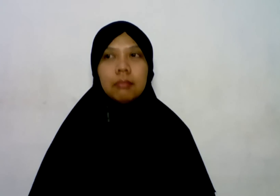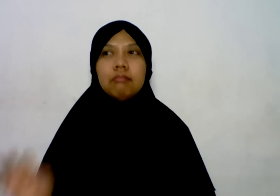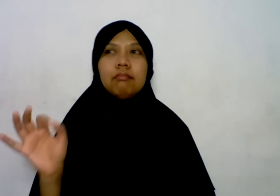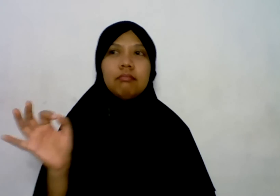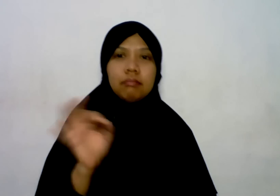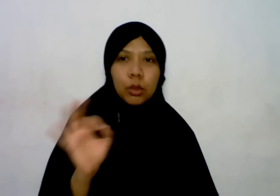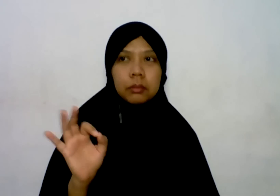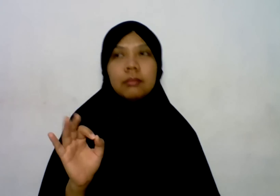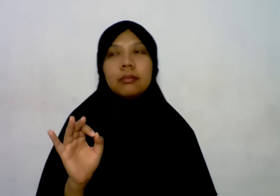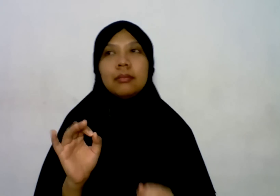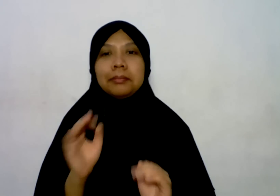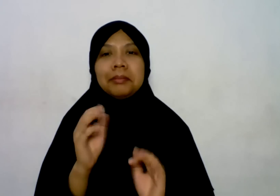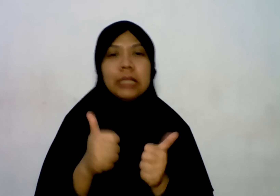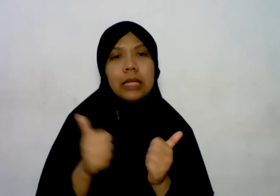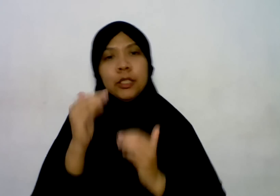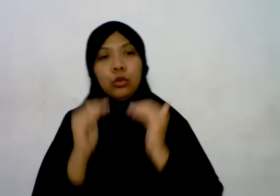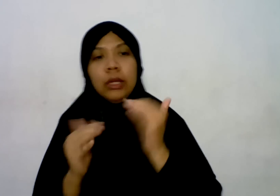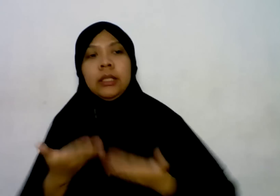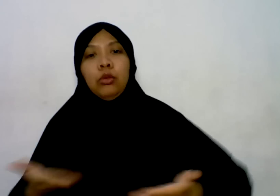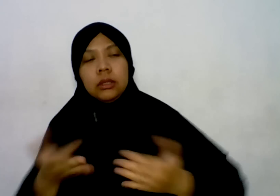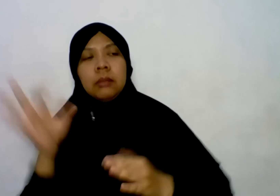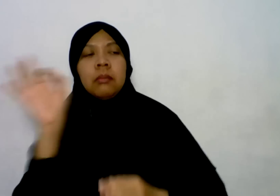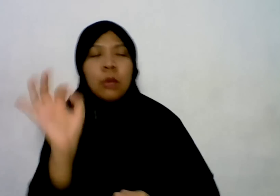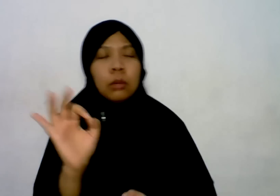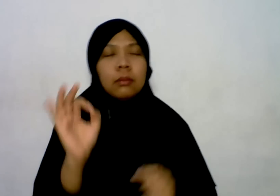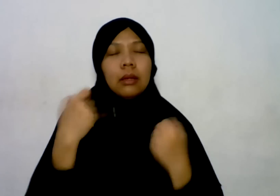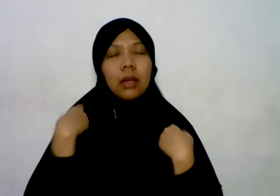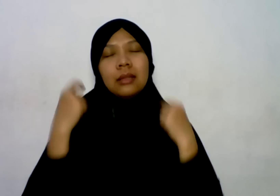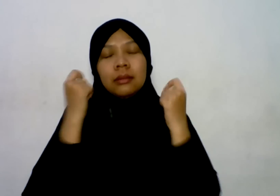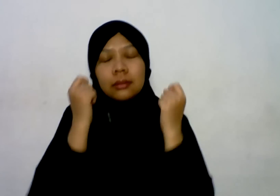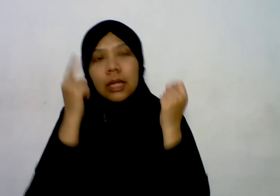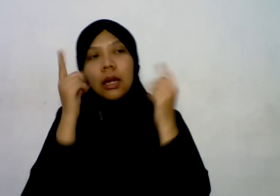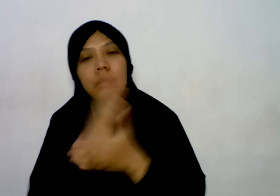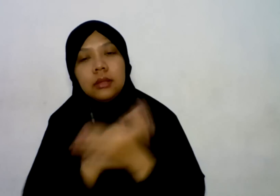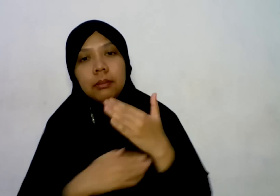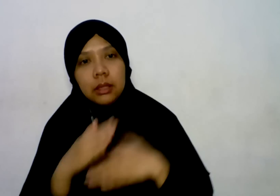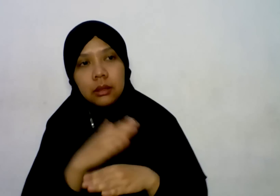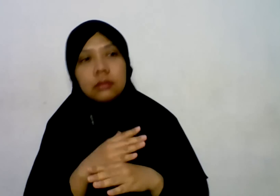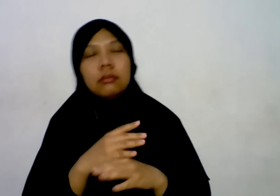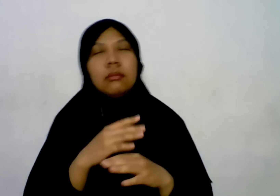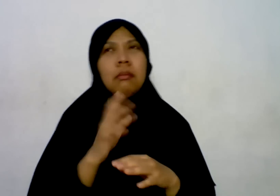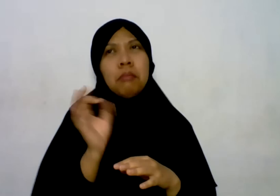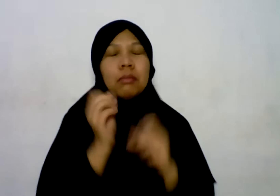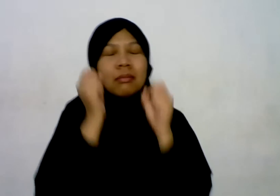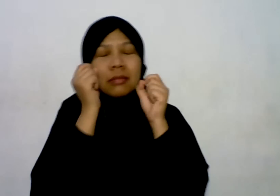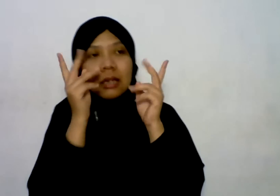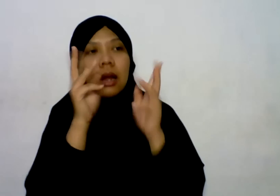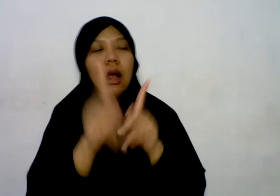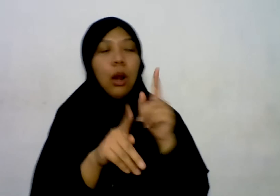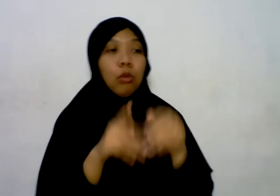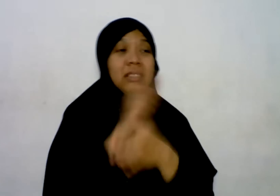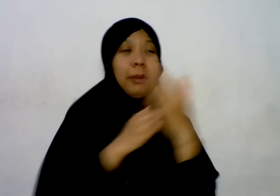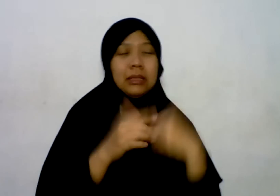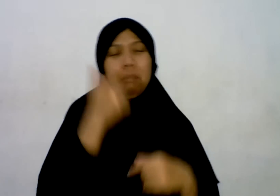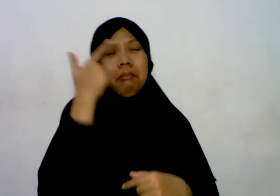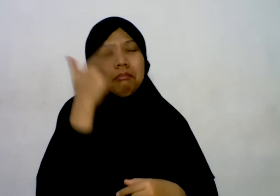and awareness about the importance that we should